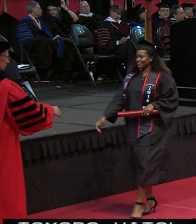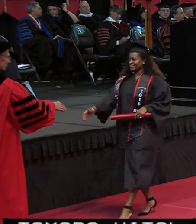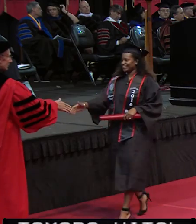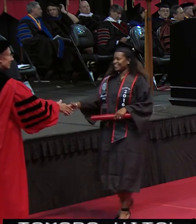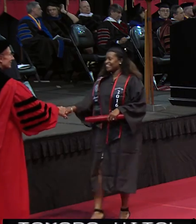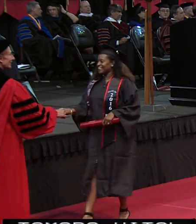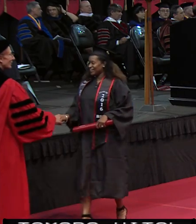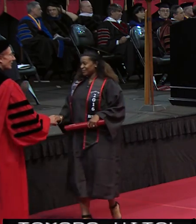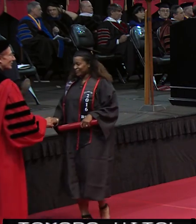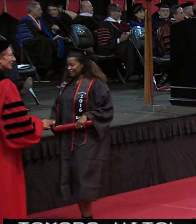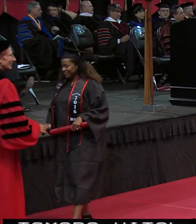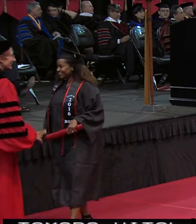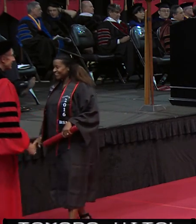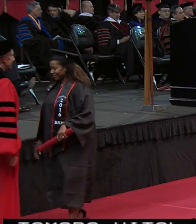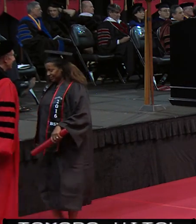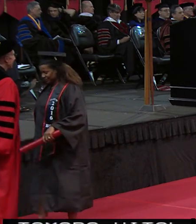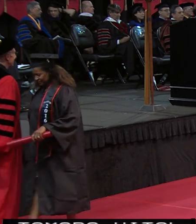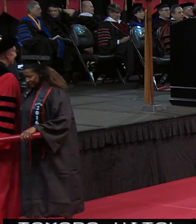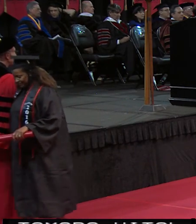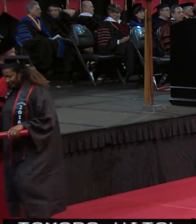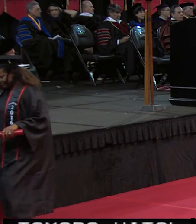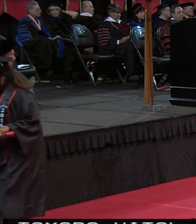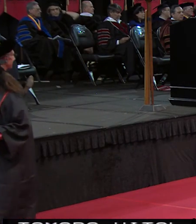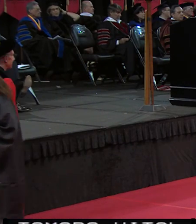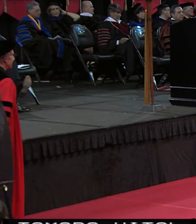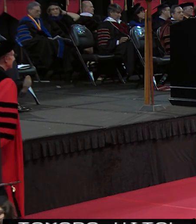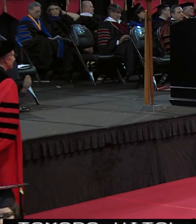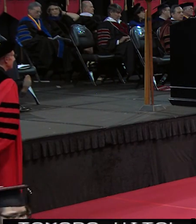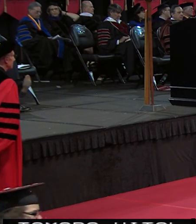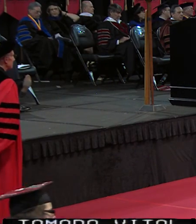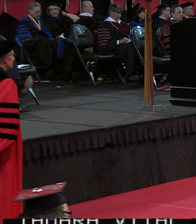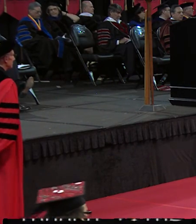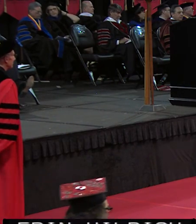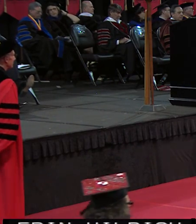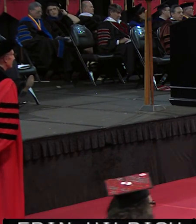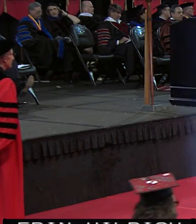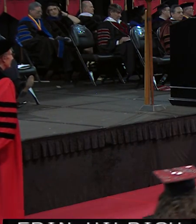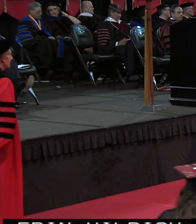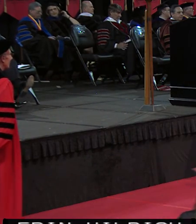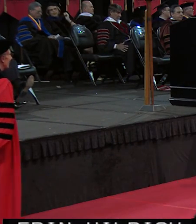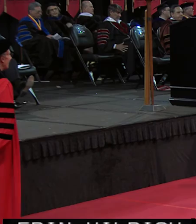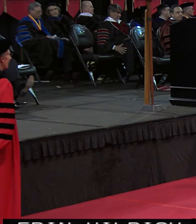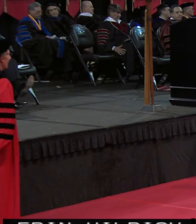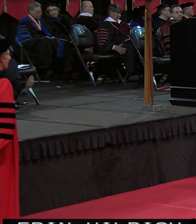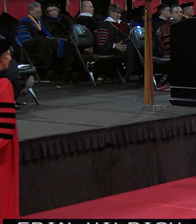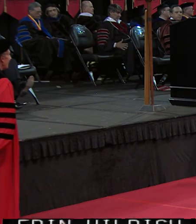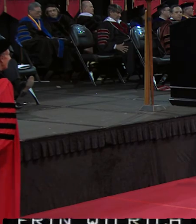For the Bachelor of Science in Physics and Mathematics,